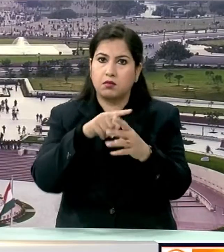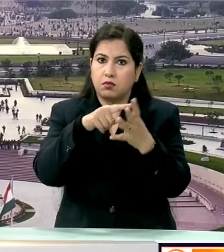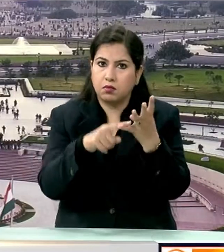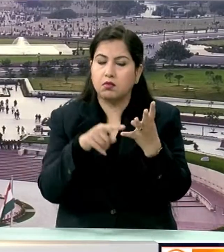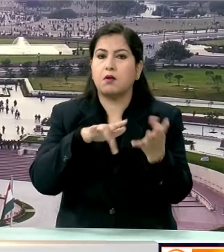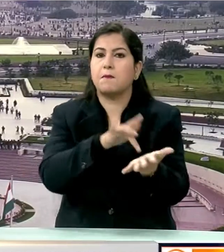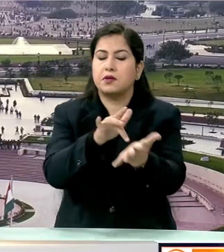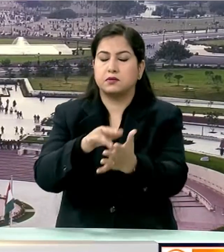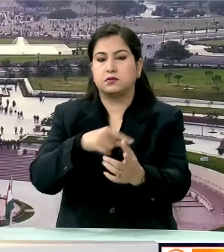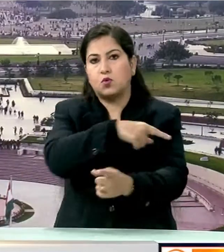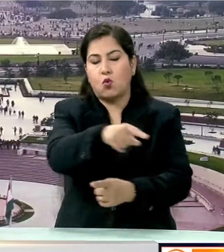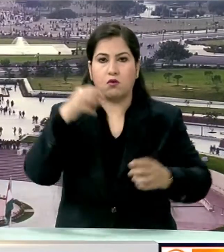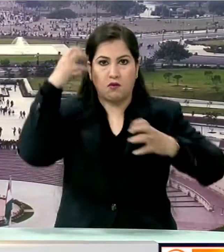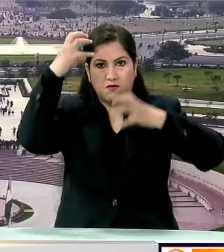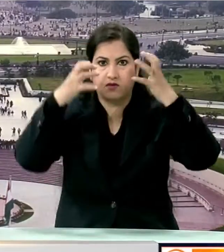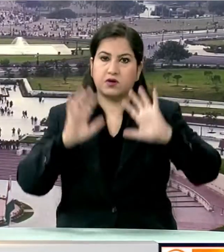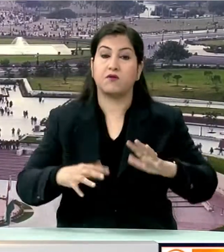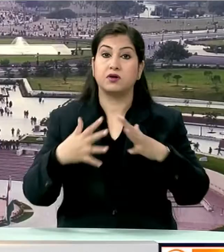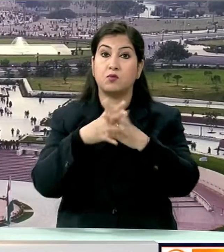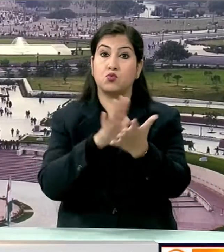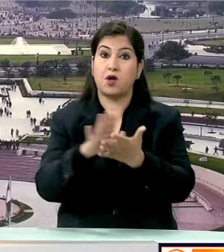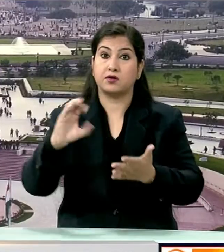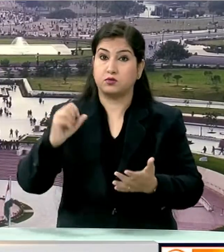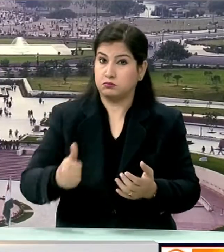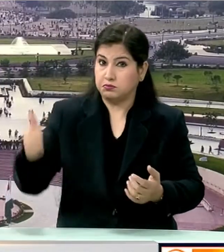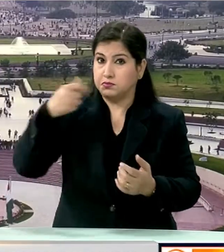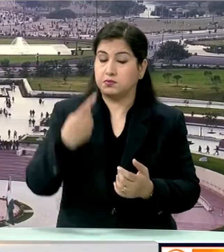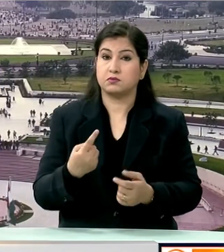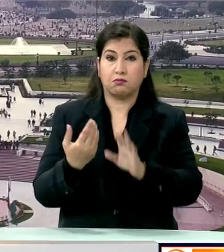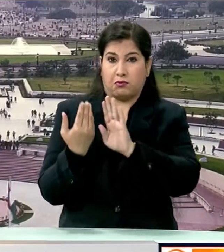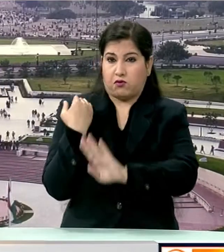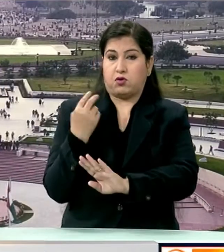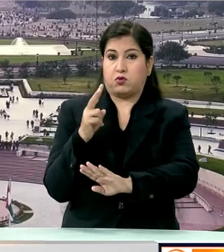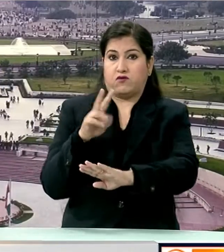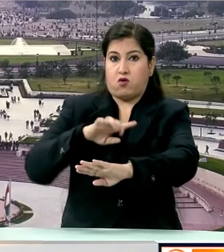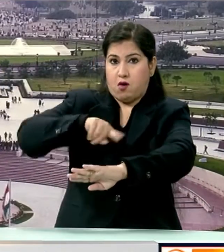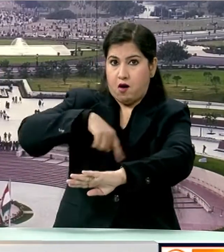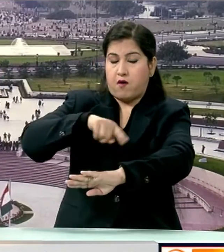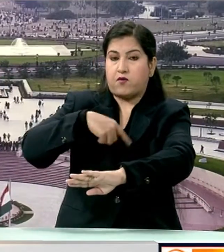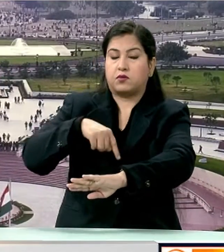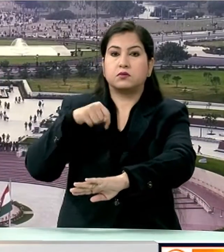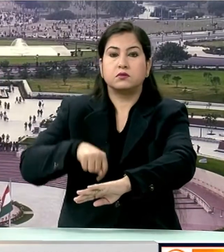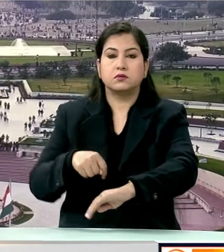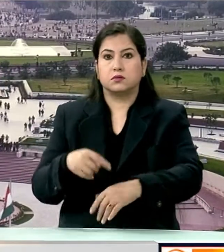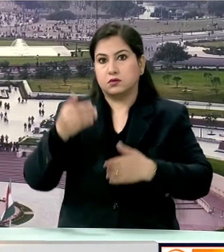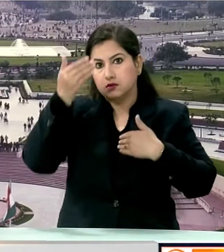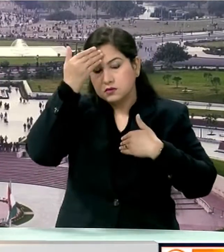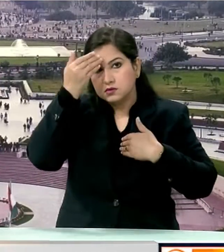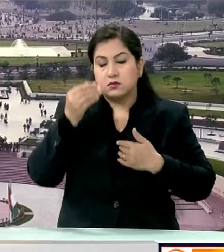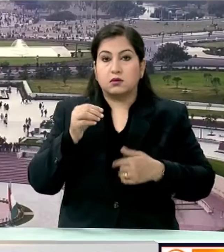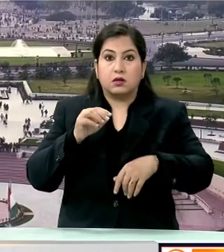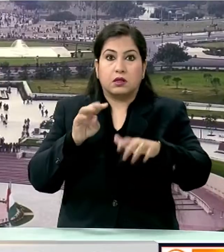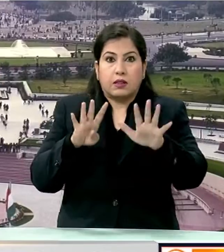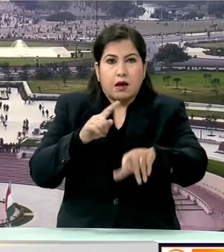concern. WHO chief has said that in the past 24 hours, there were almost 9 times more coronavirus